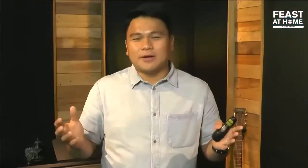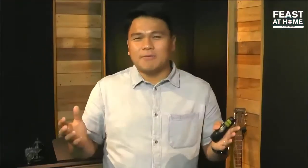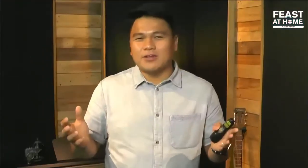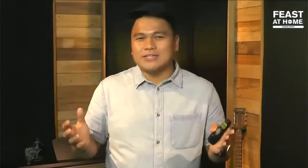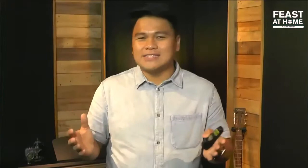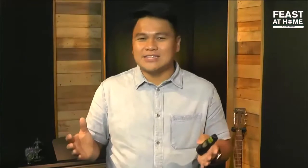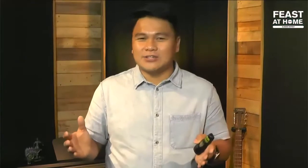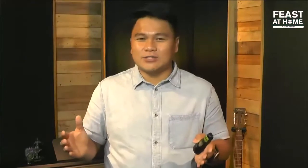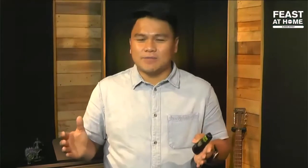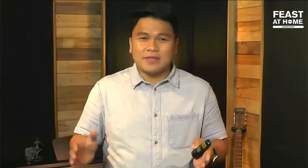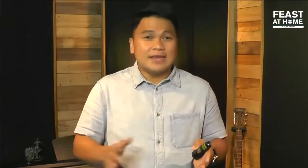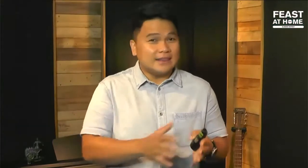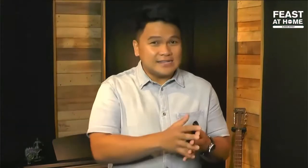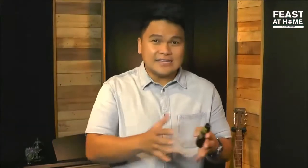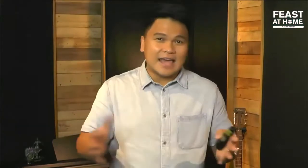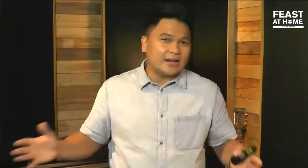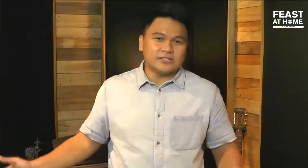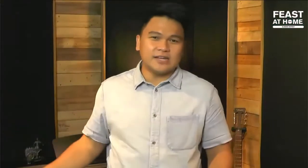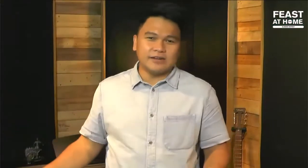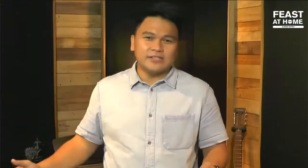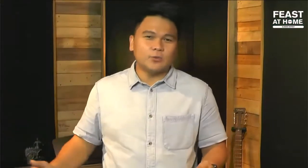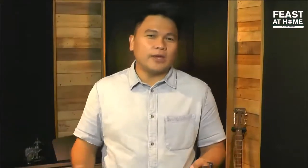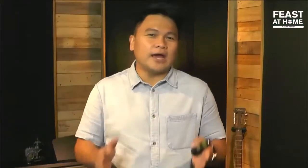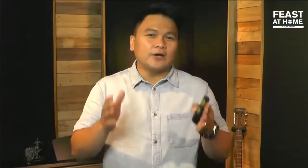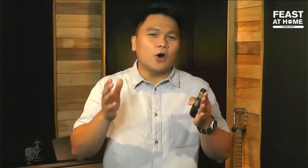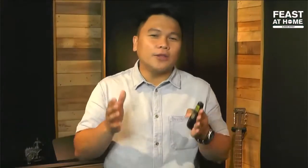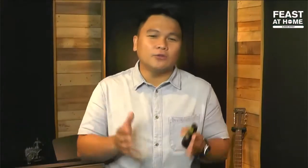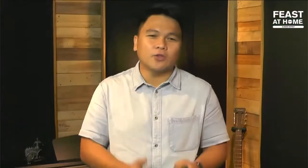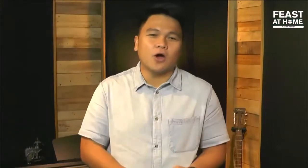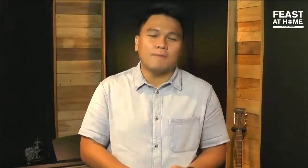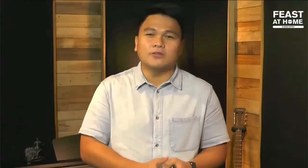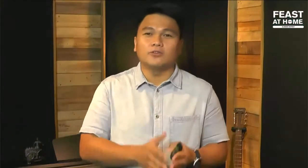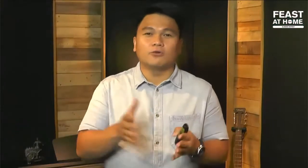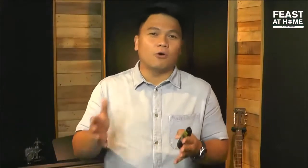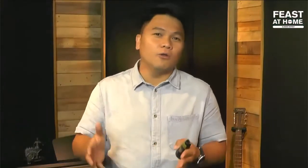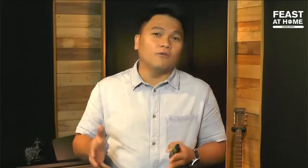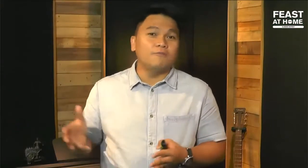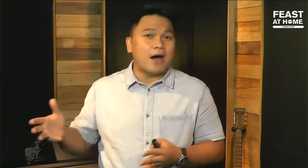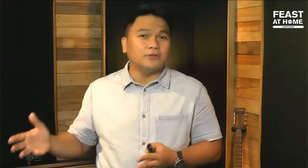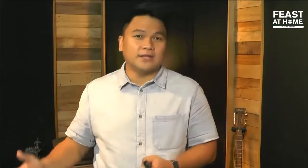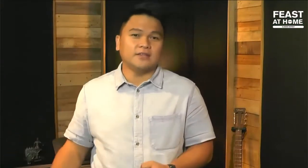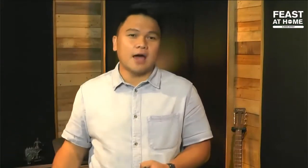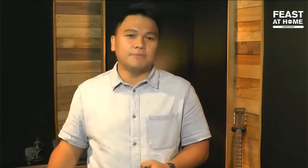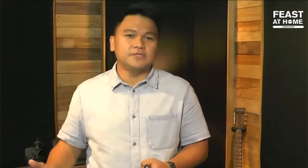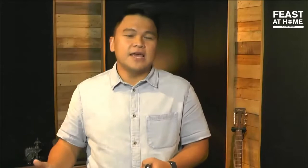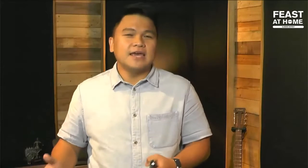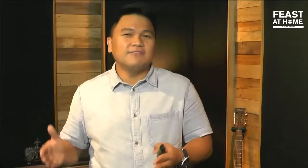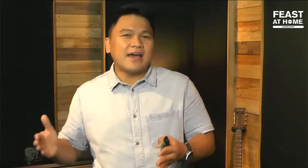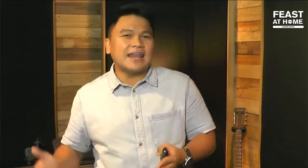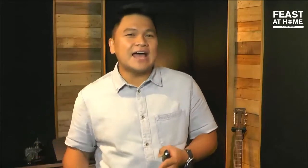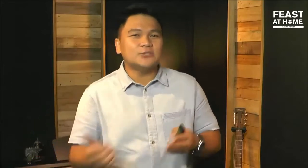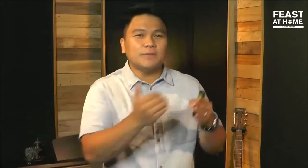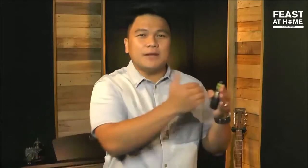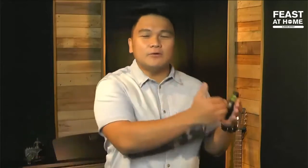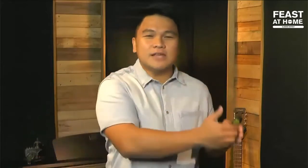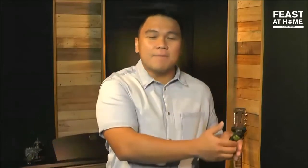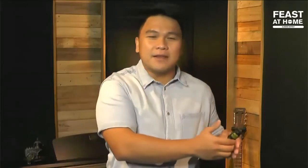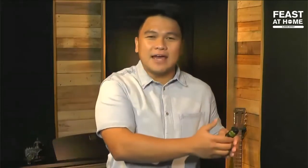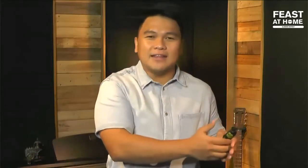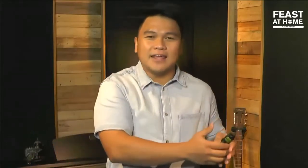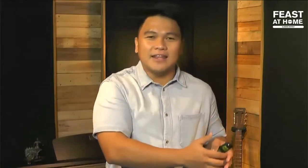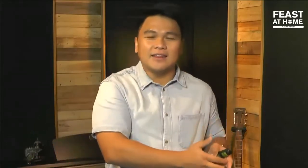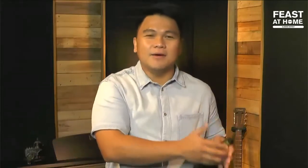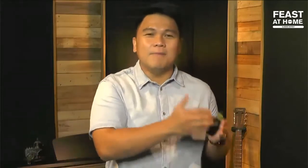see, my dear brothers and sisters, in this entire series, we are going to talk about the role of mountaintops. In fact, last week